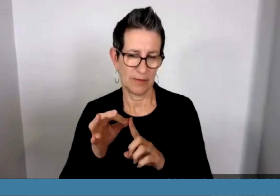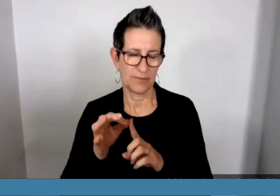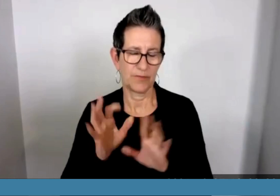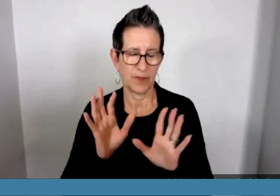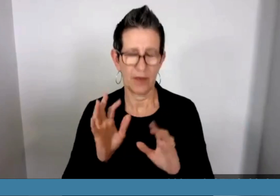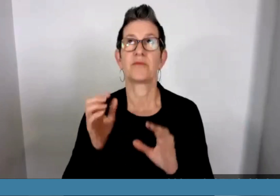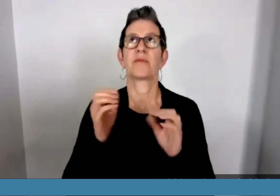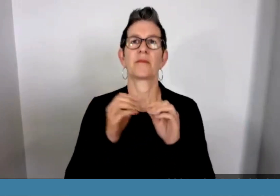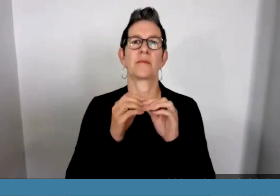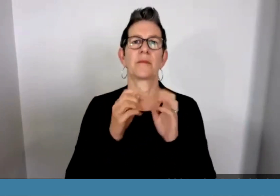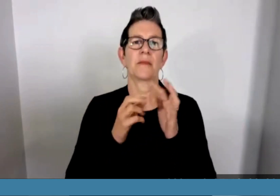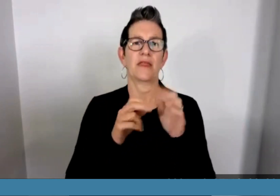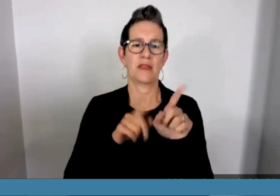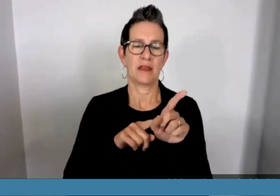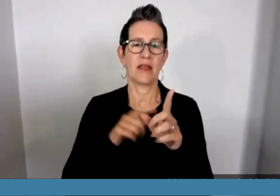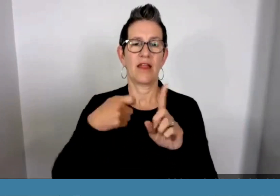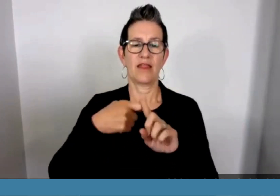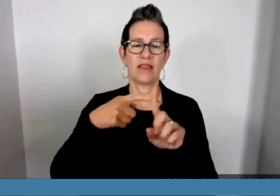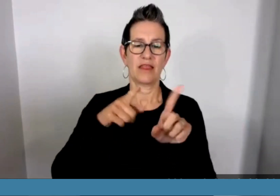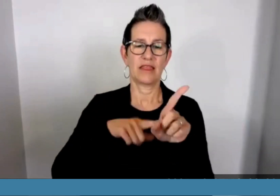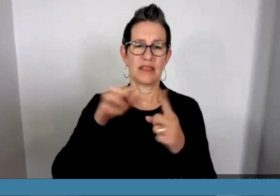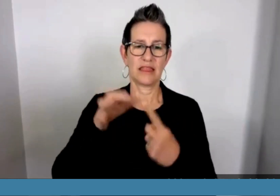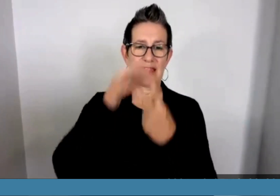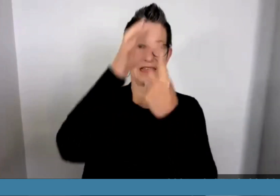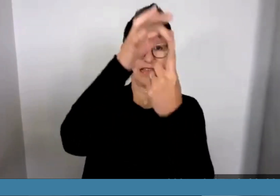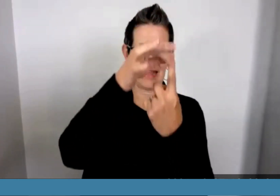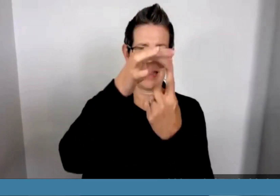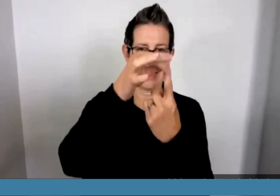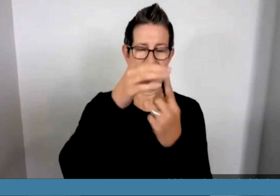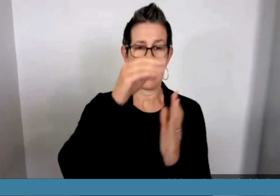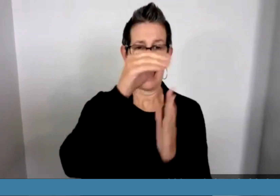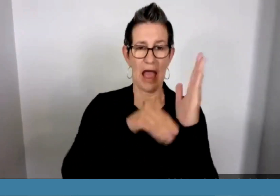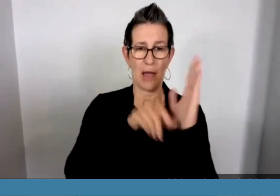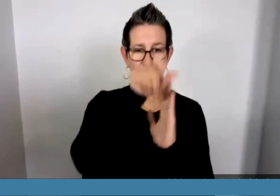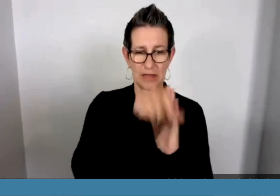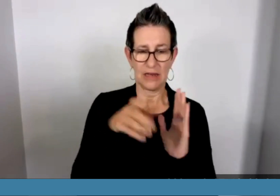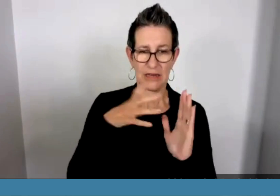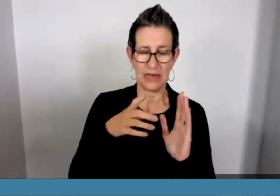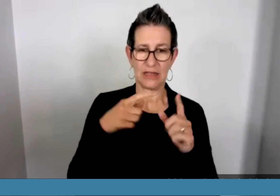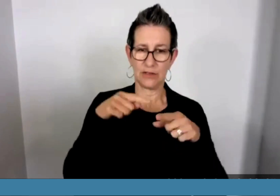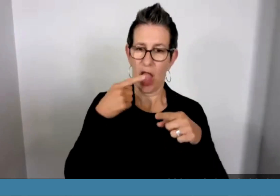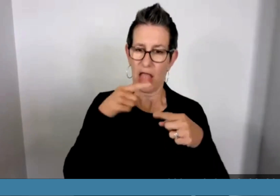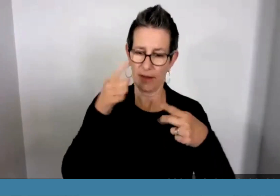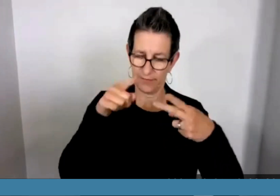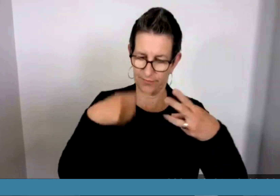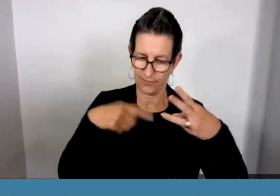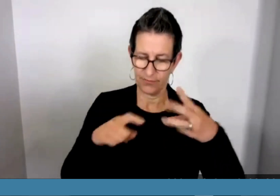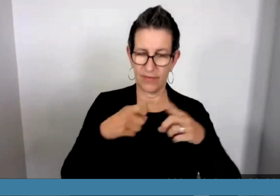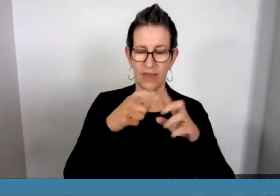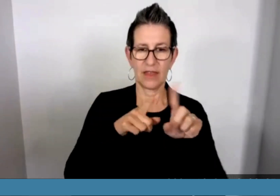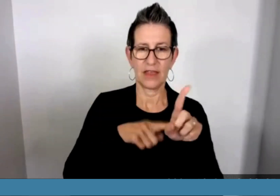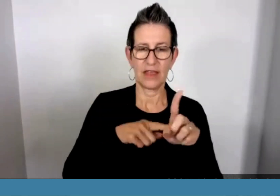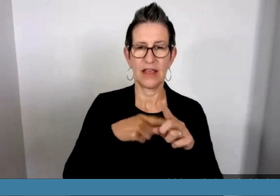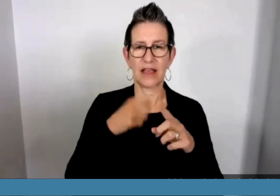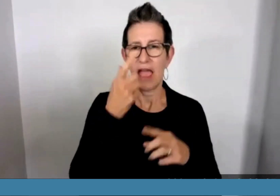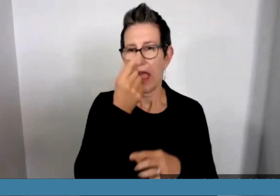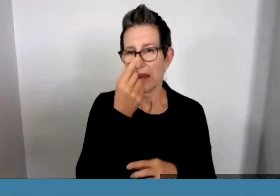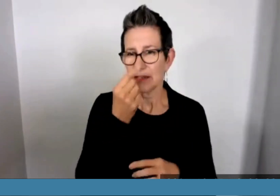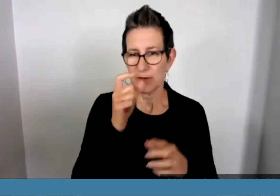the key applicant does need to meet the eligibility criteria. So I think I've got let me find the